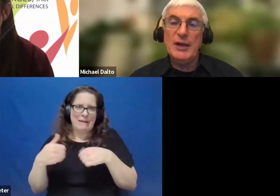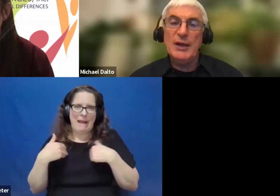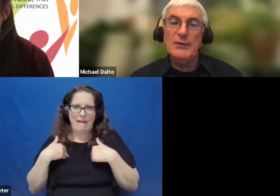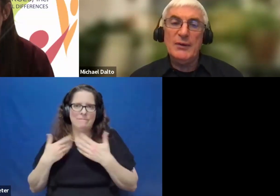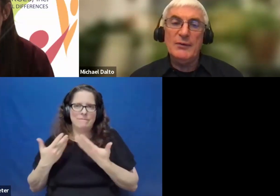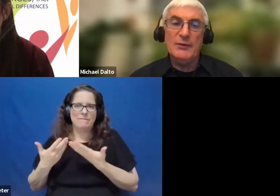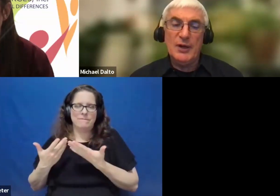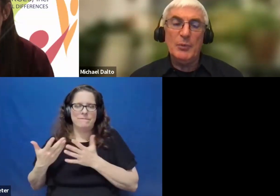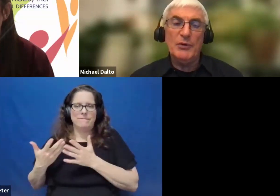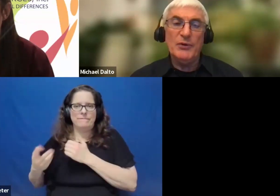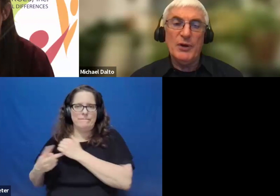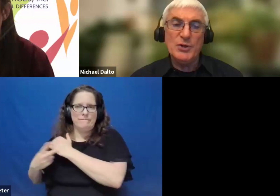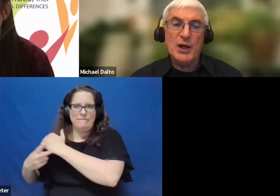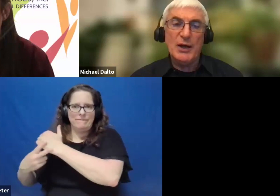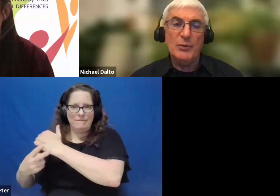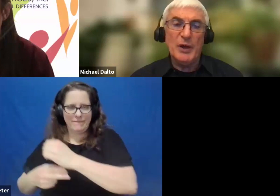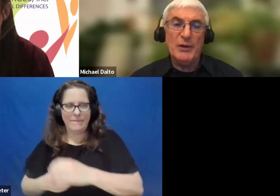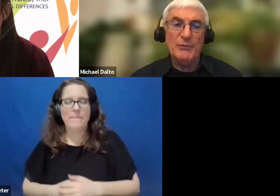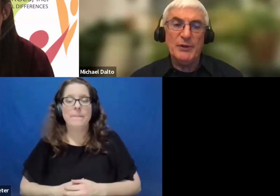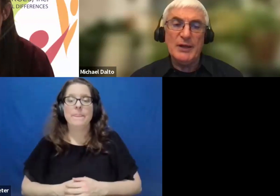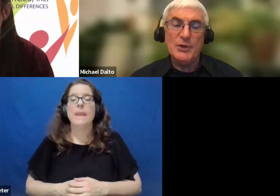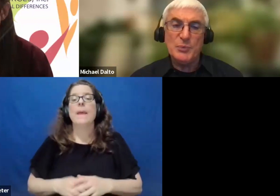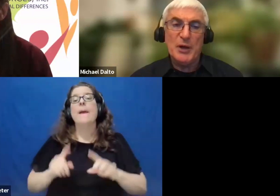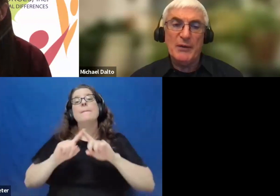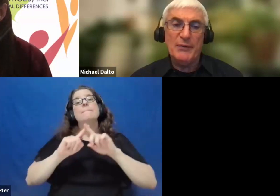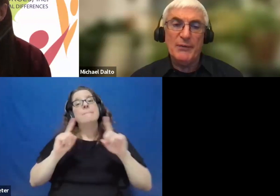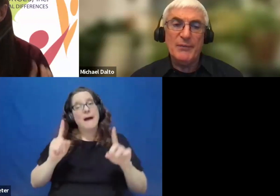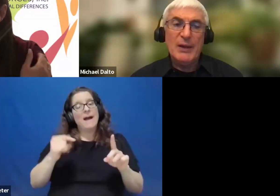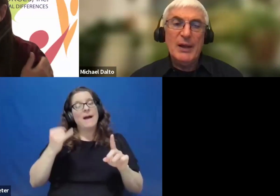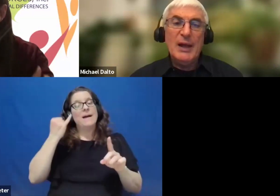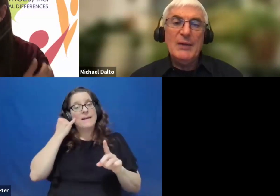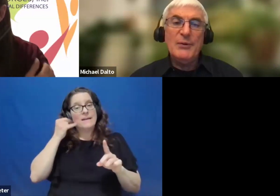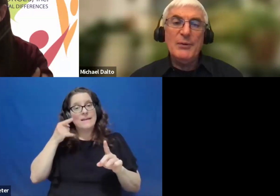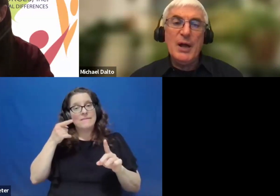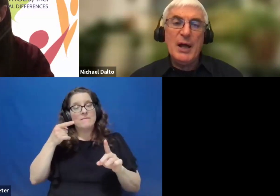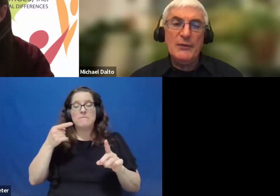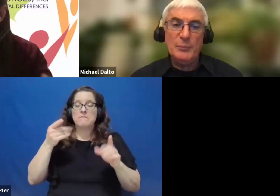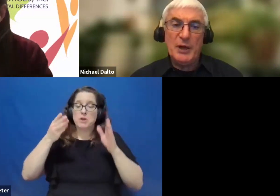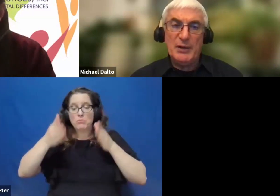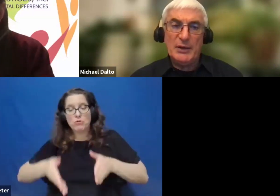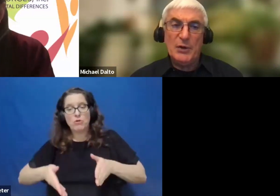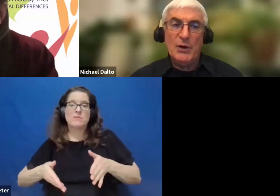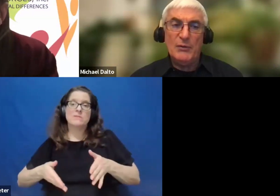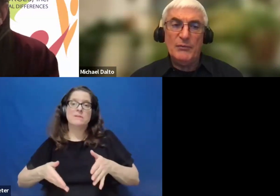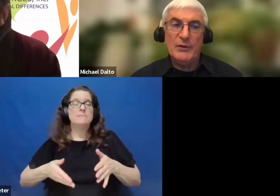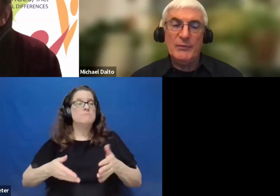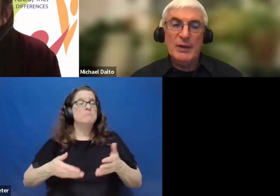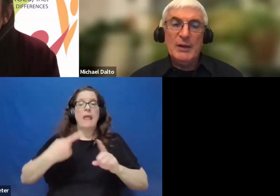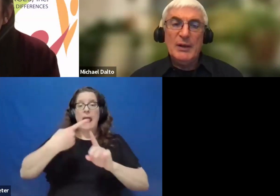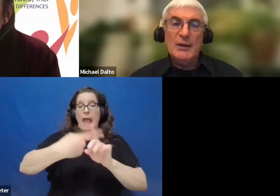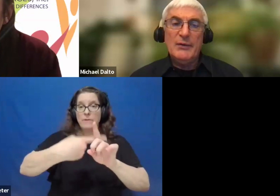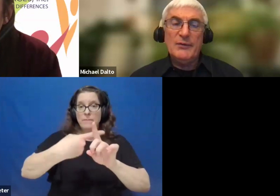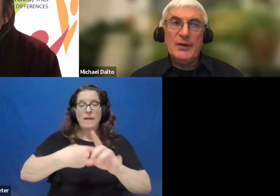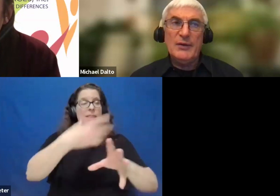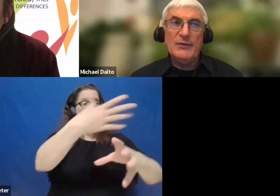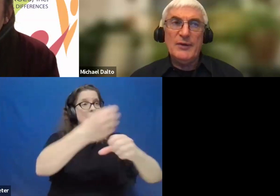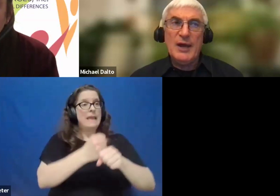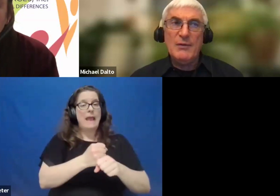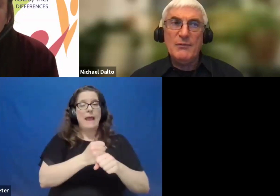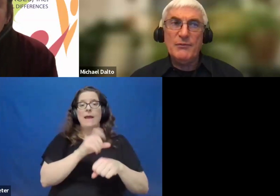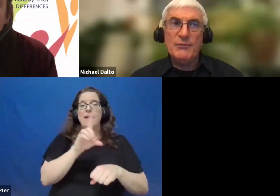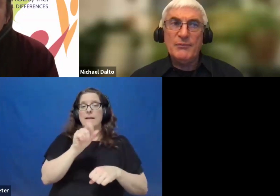is getting the disabled adult child benefit each month and they're not spending all of it, let's say